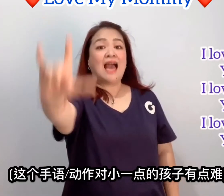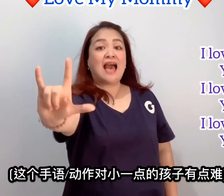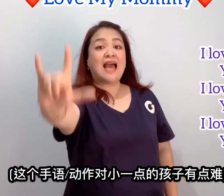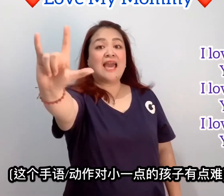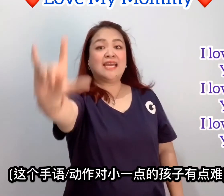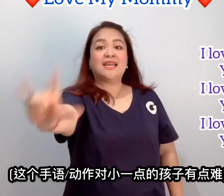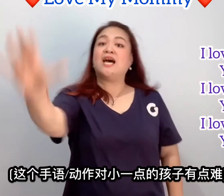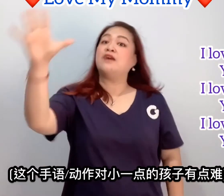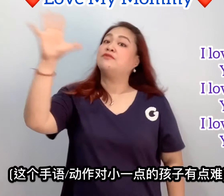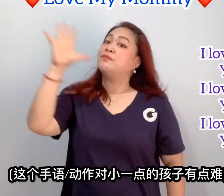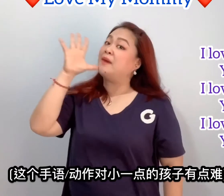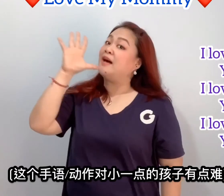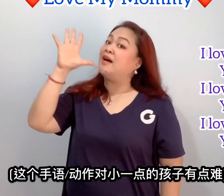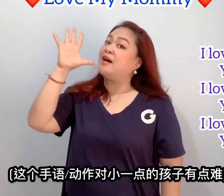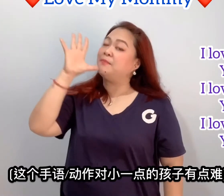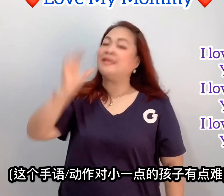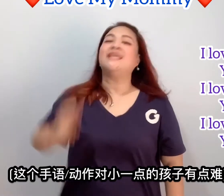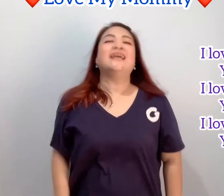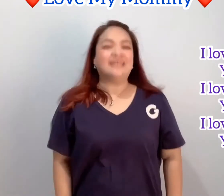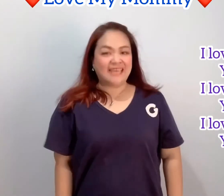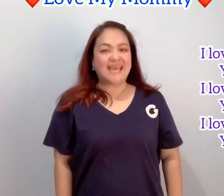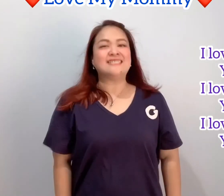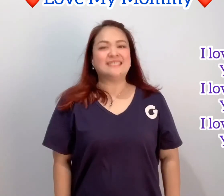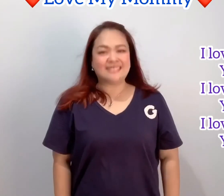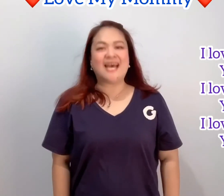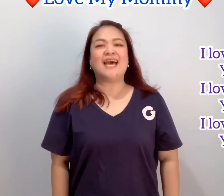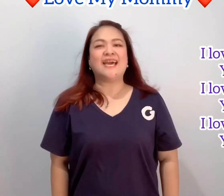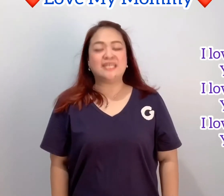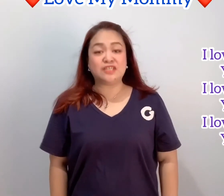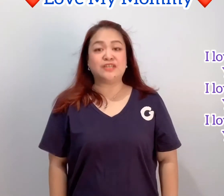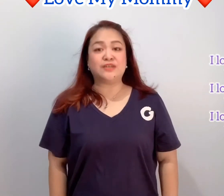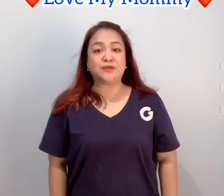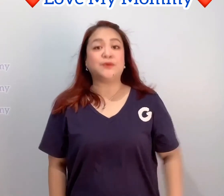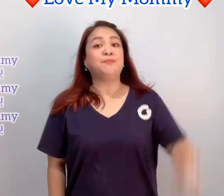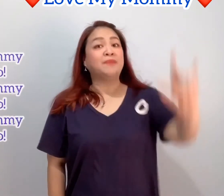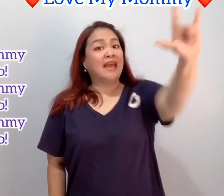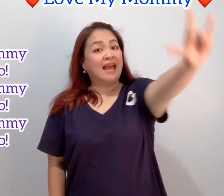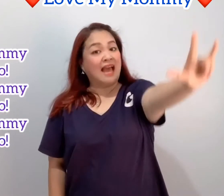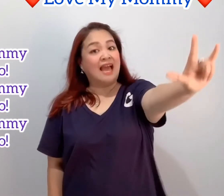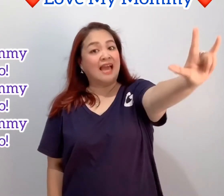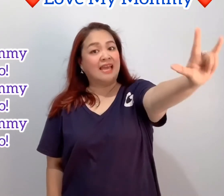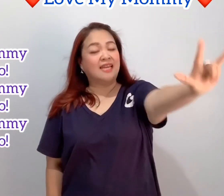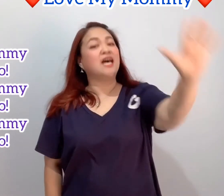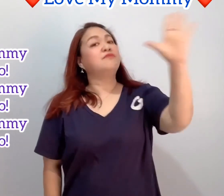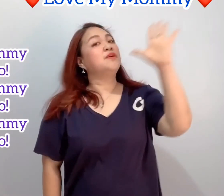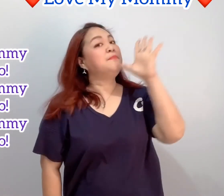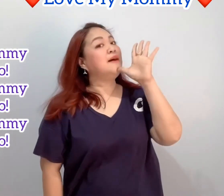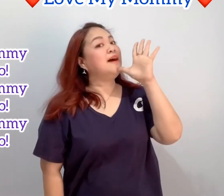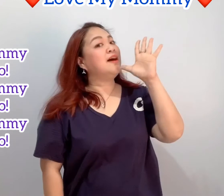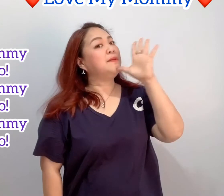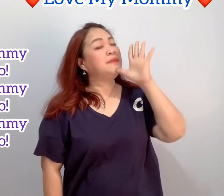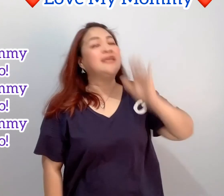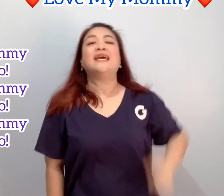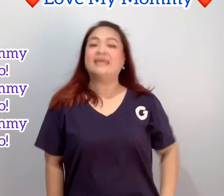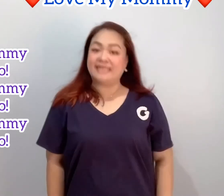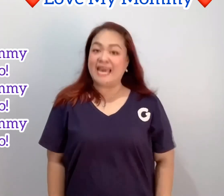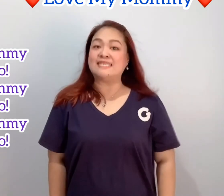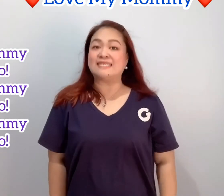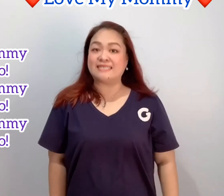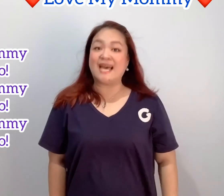I love mommy, yes, I do. I love mommy, yes, I